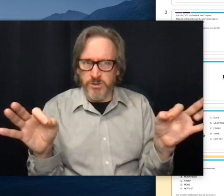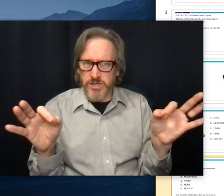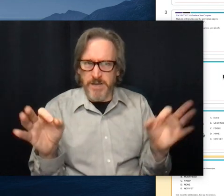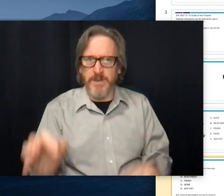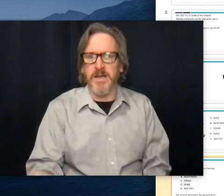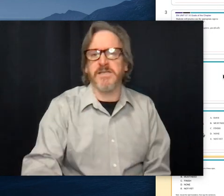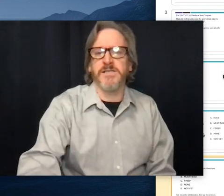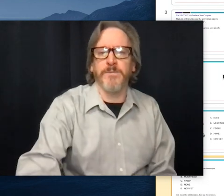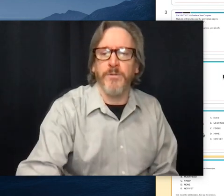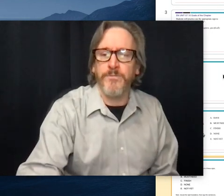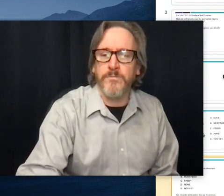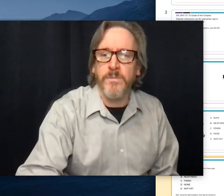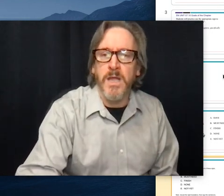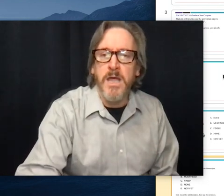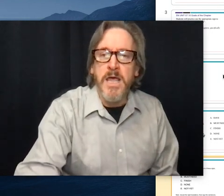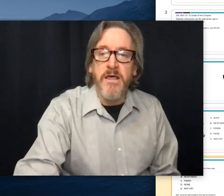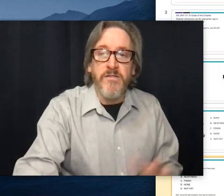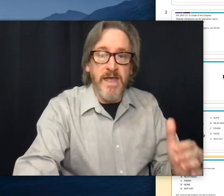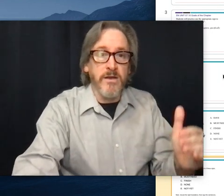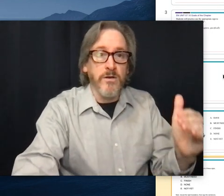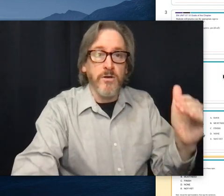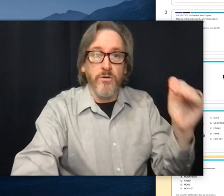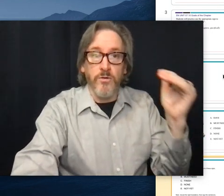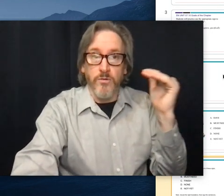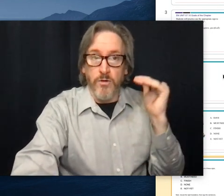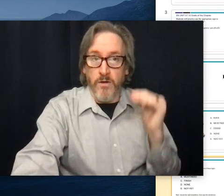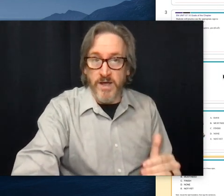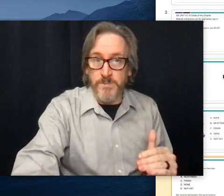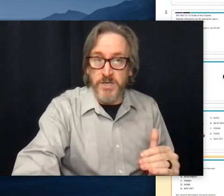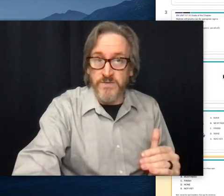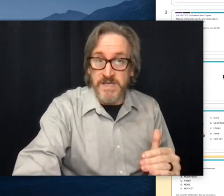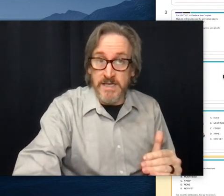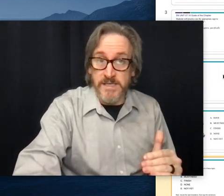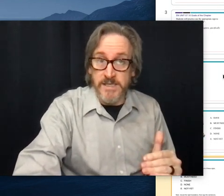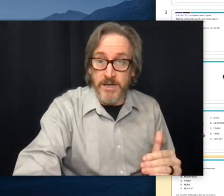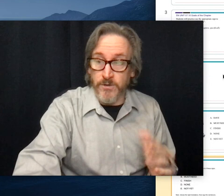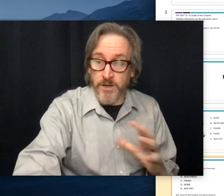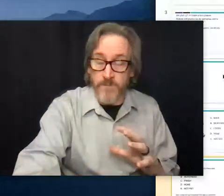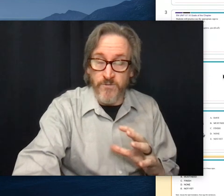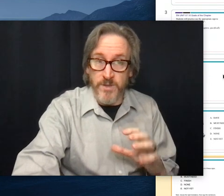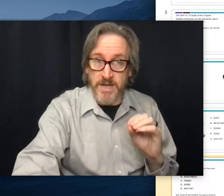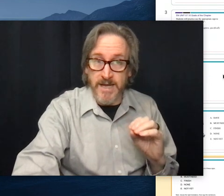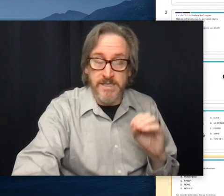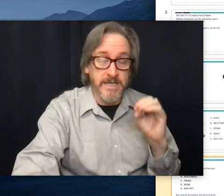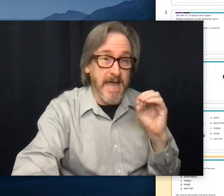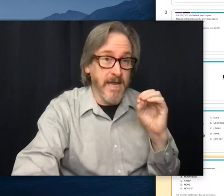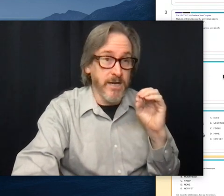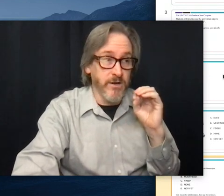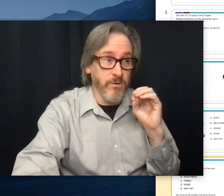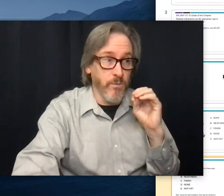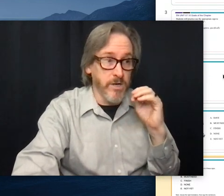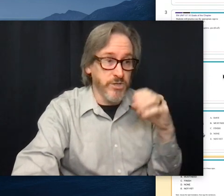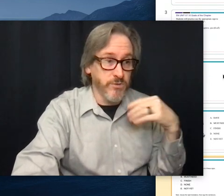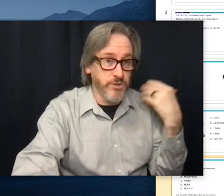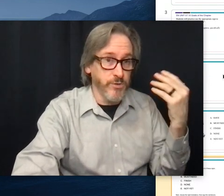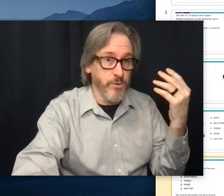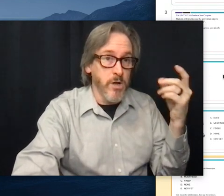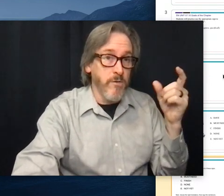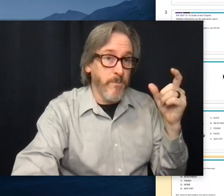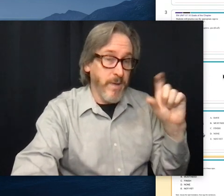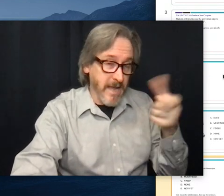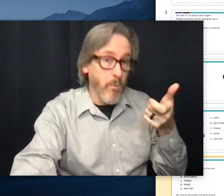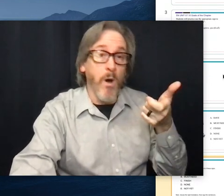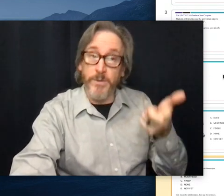know. So just keep it nice and simple. Then I've got a bunch of sentences here that come from the text and want you